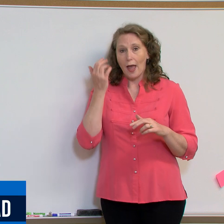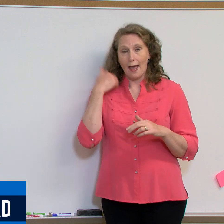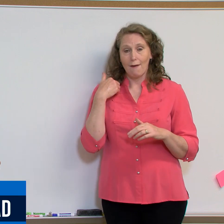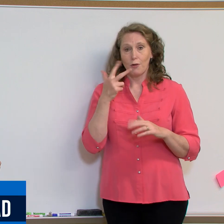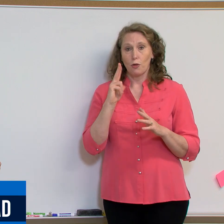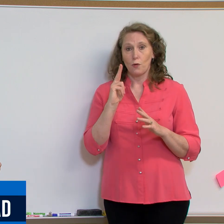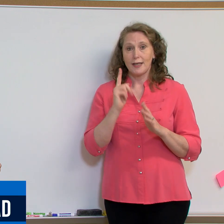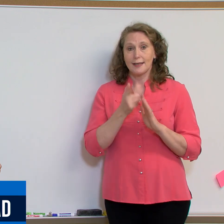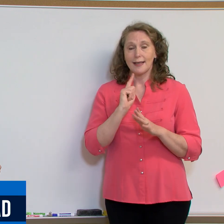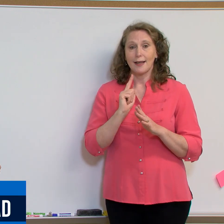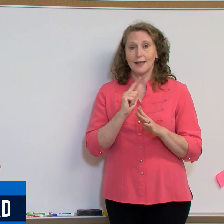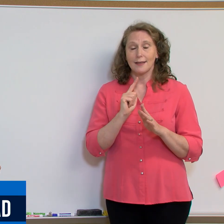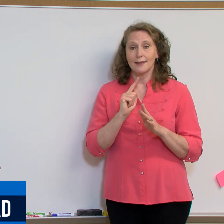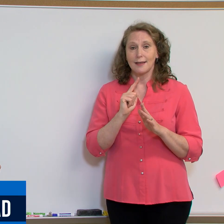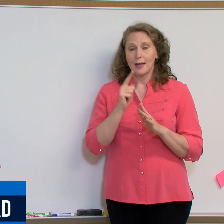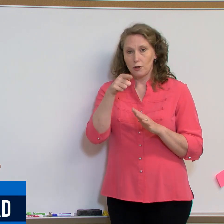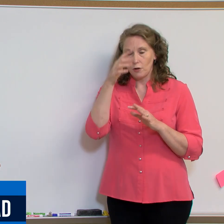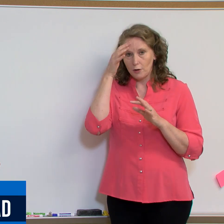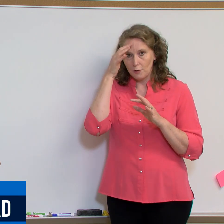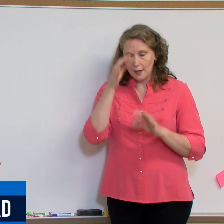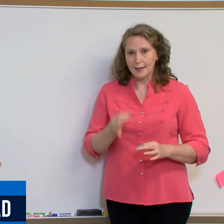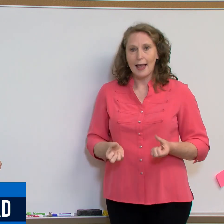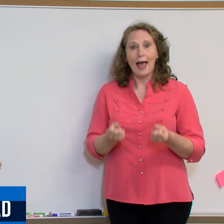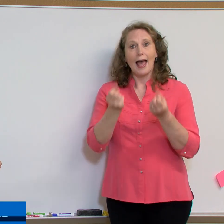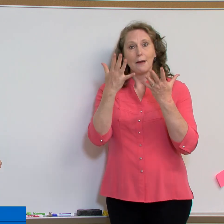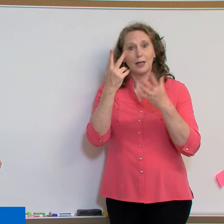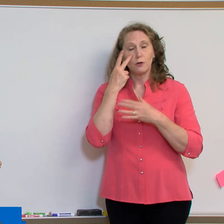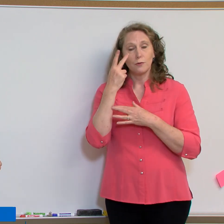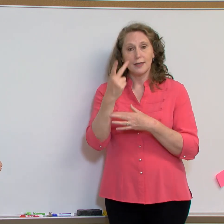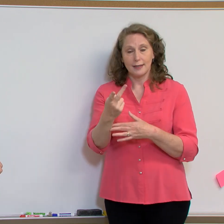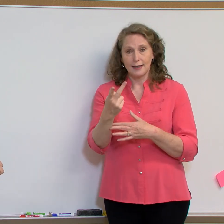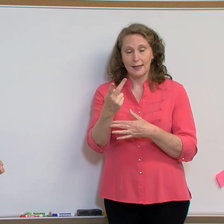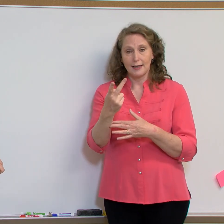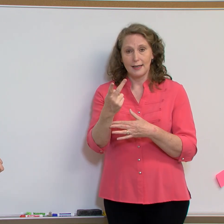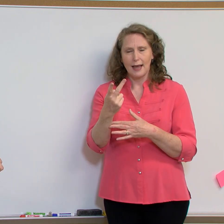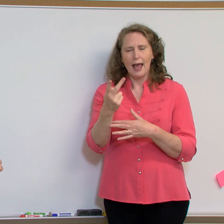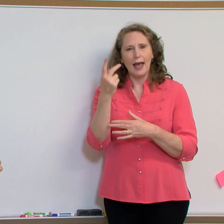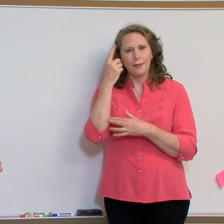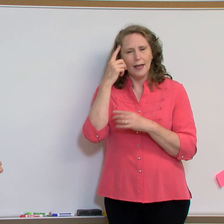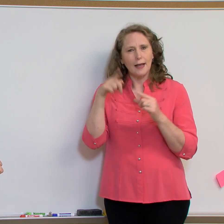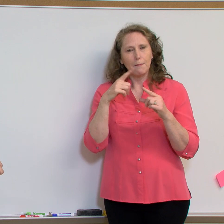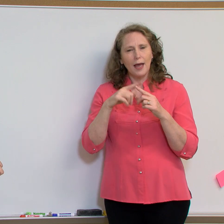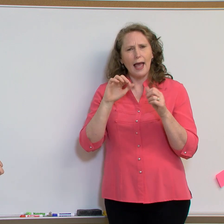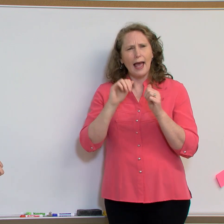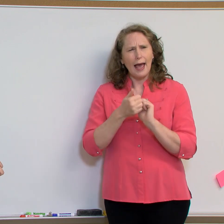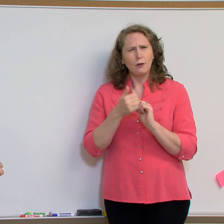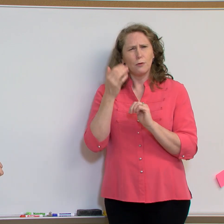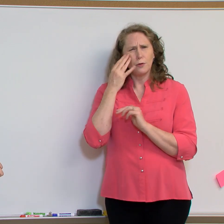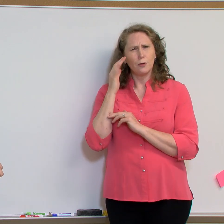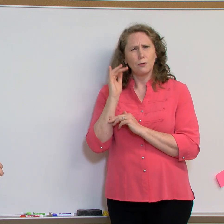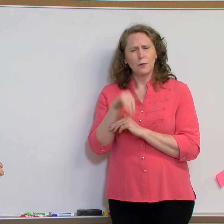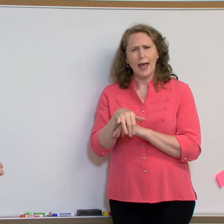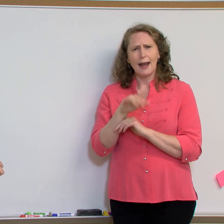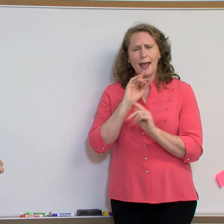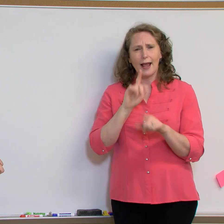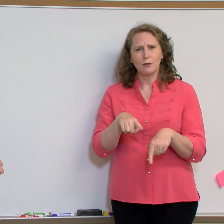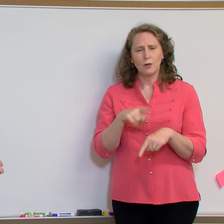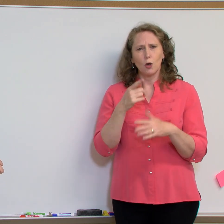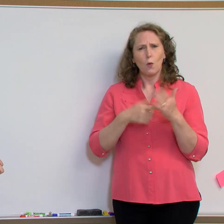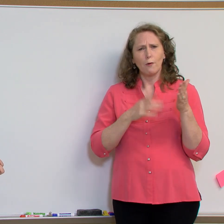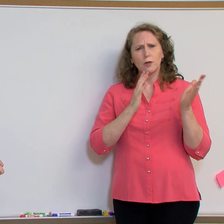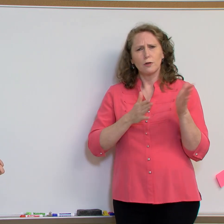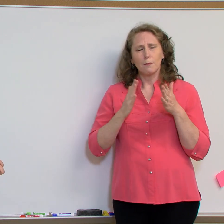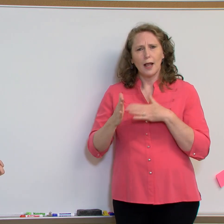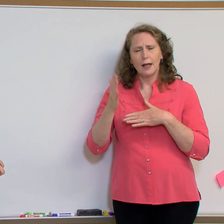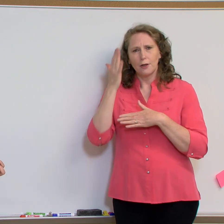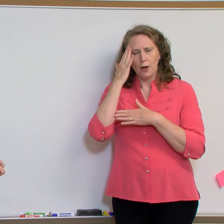3 seconds. Your job is to decide how many dots you see and then to think about how you knew. What was your strategy